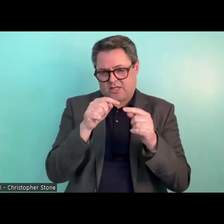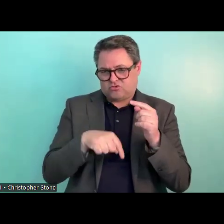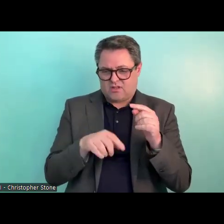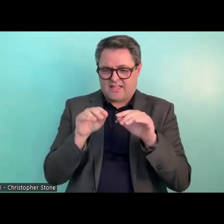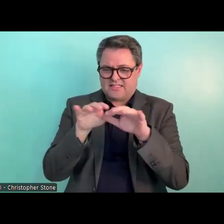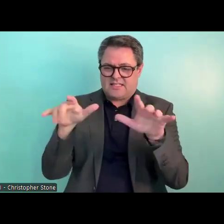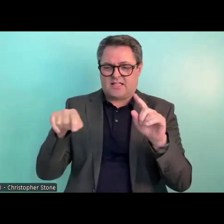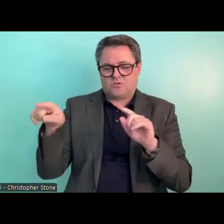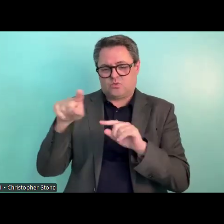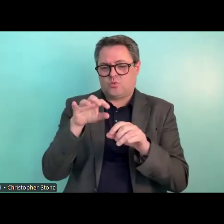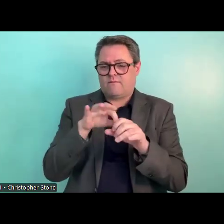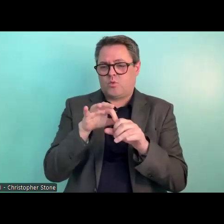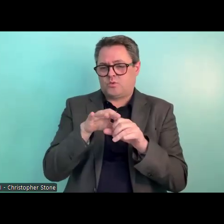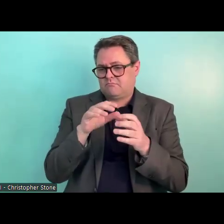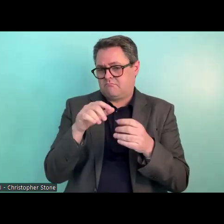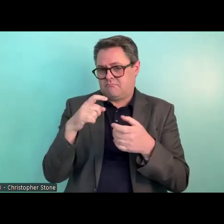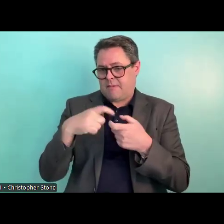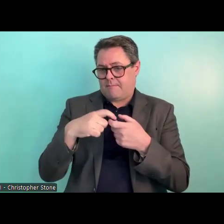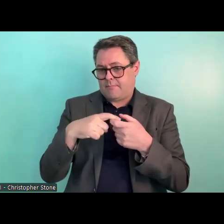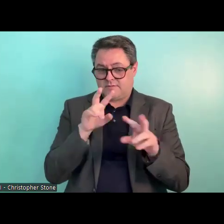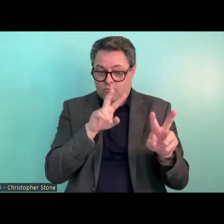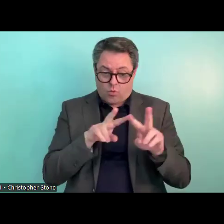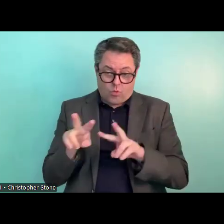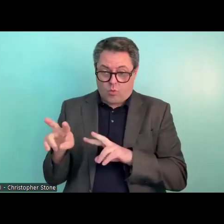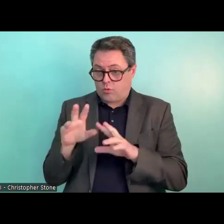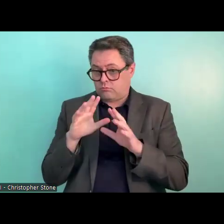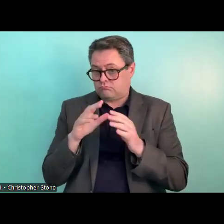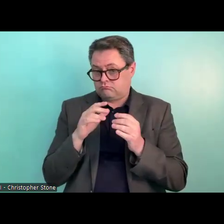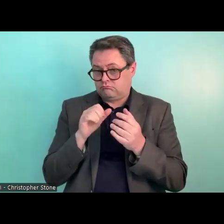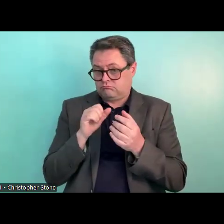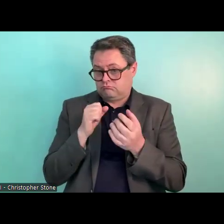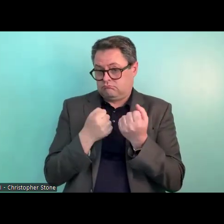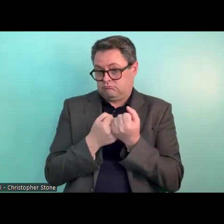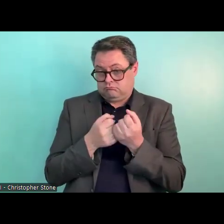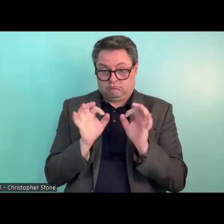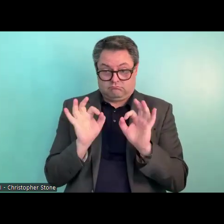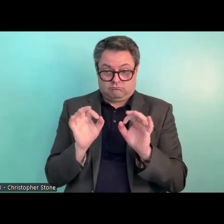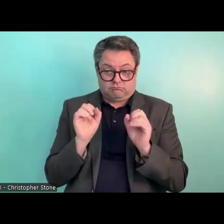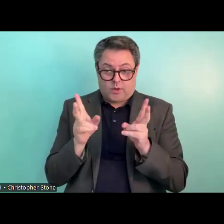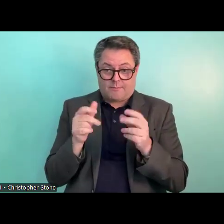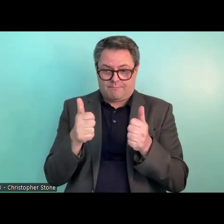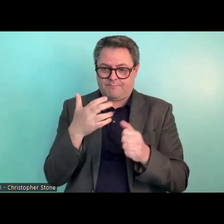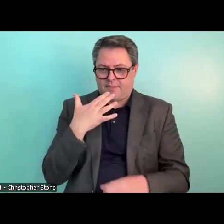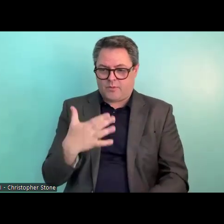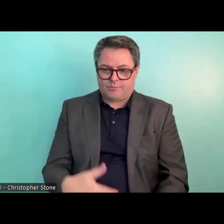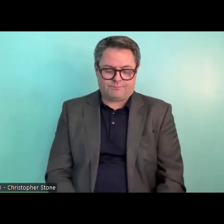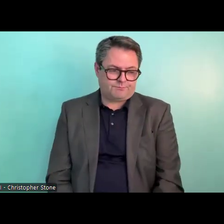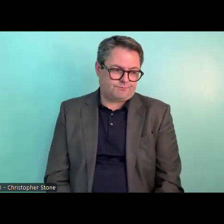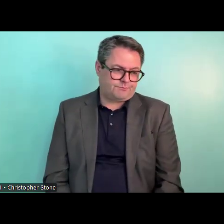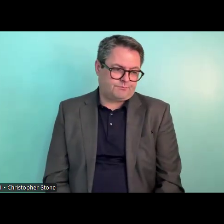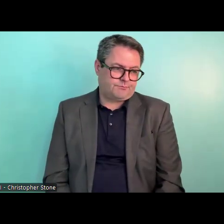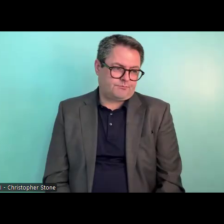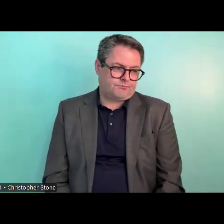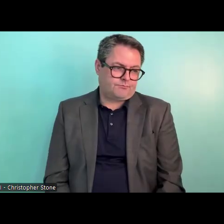We will ensure that more information is added to those minutes and those are shared with members,